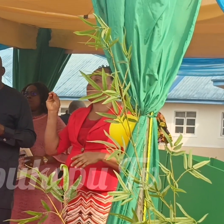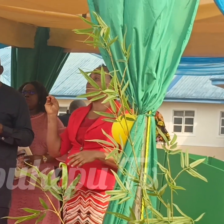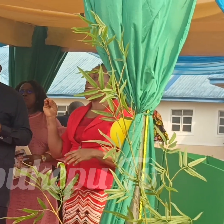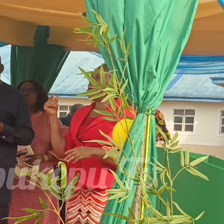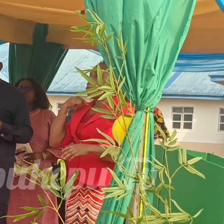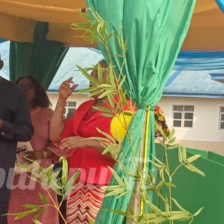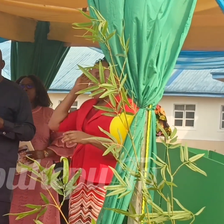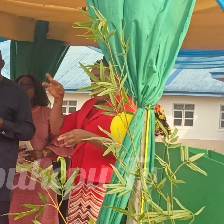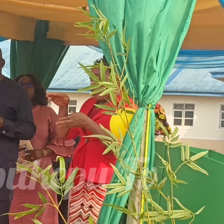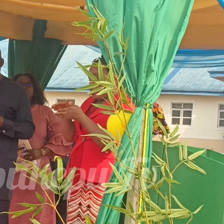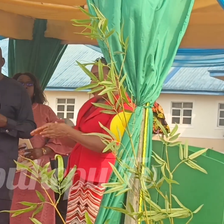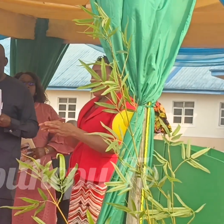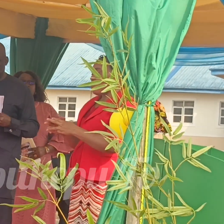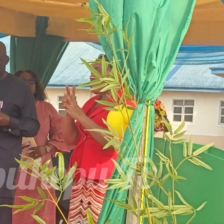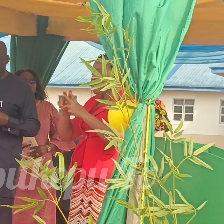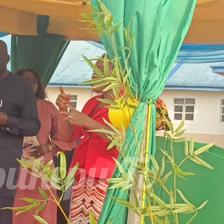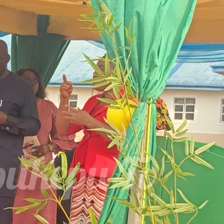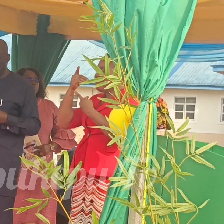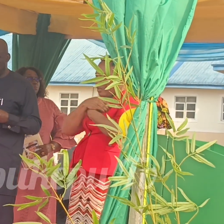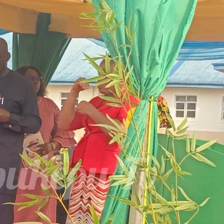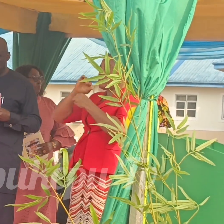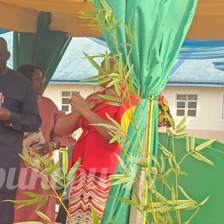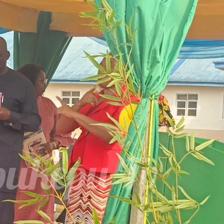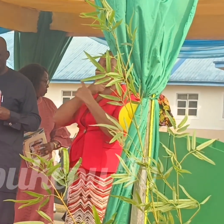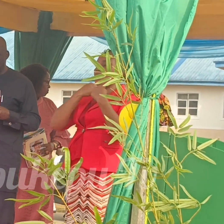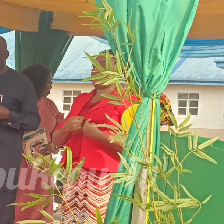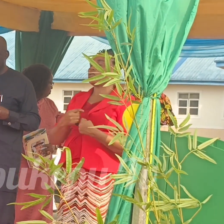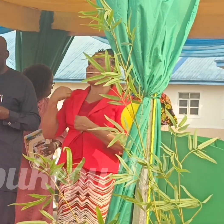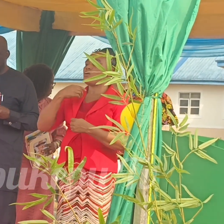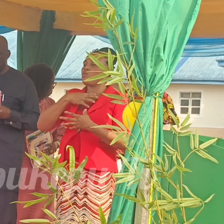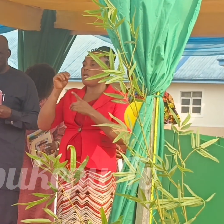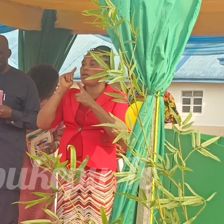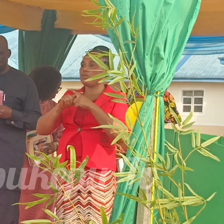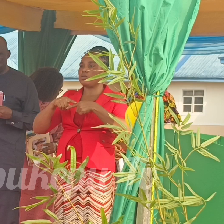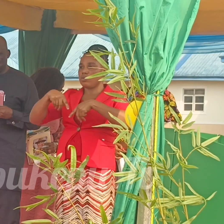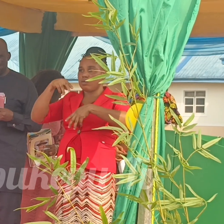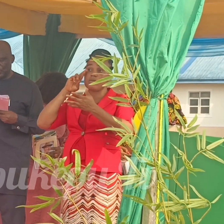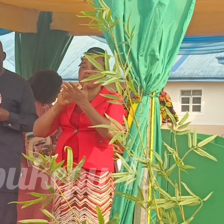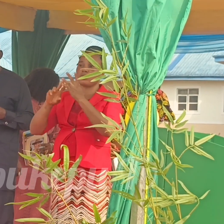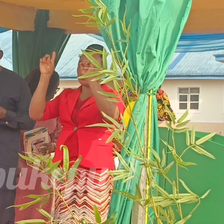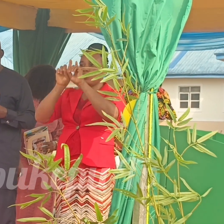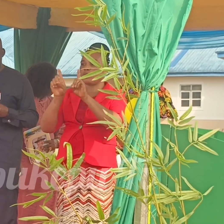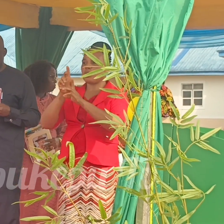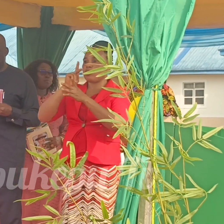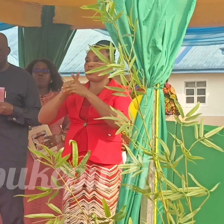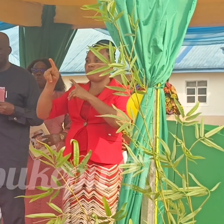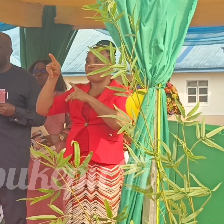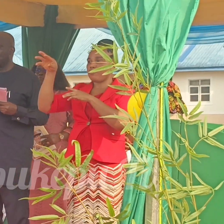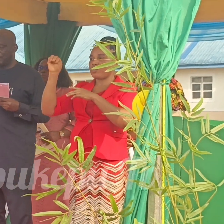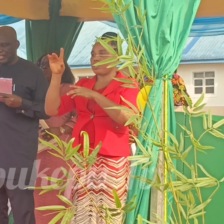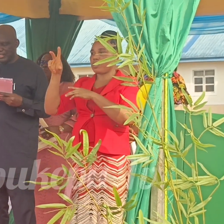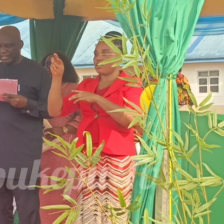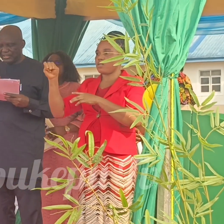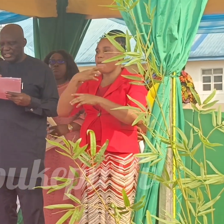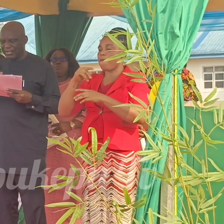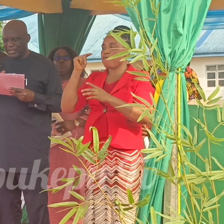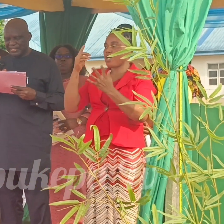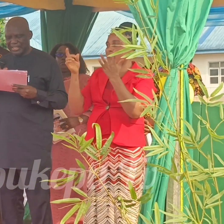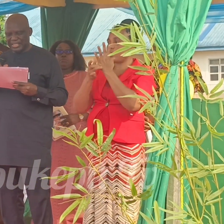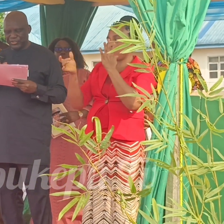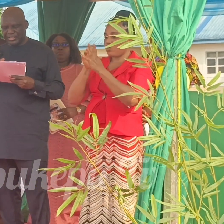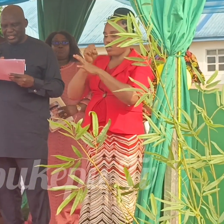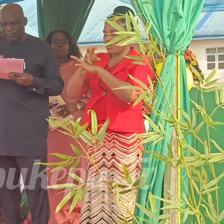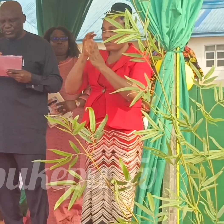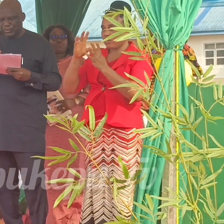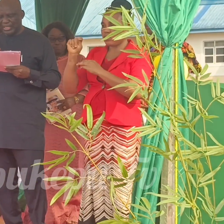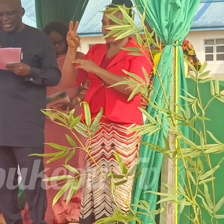will remain very dear in our hearts. We like to recognize also the professionalism of their technical advisor,